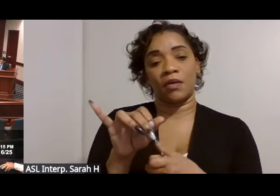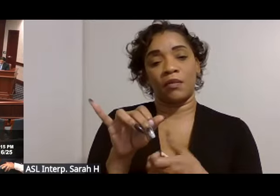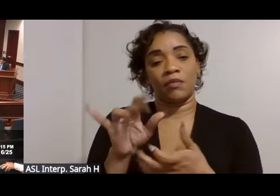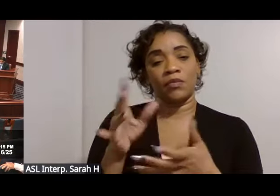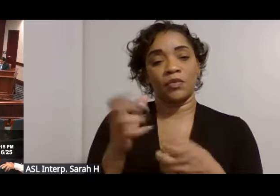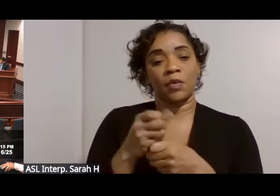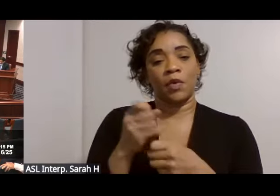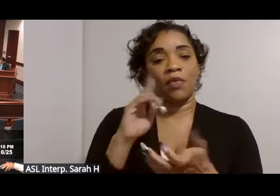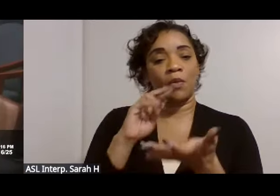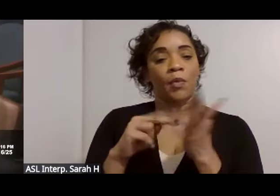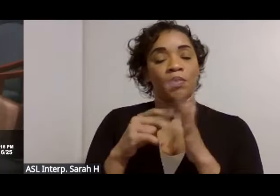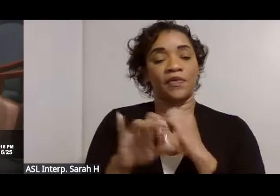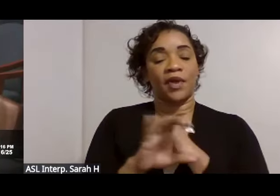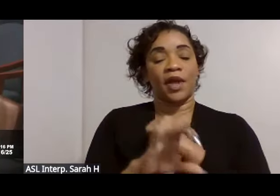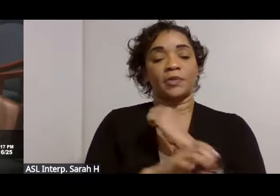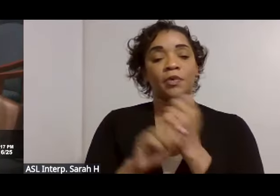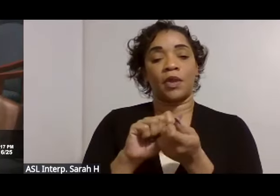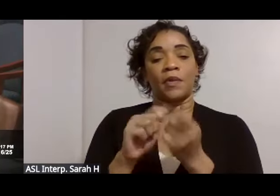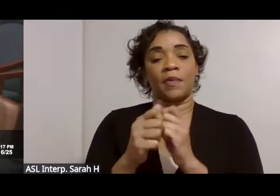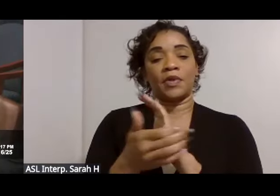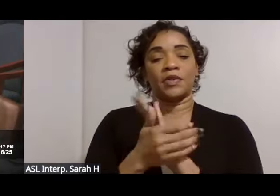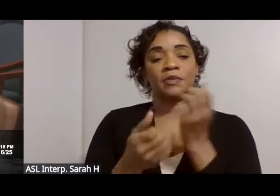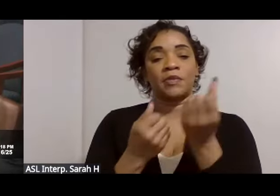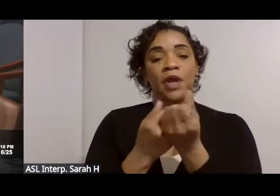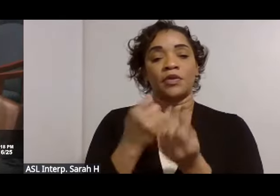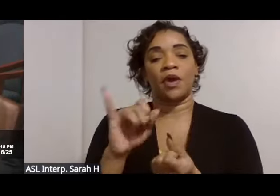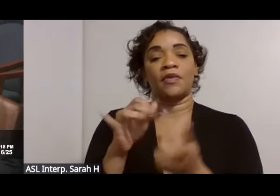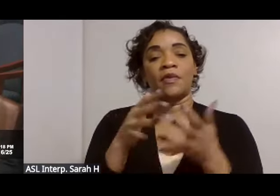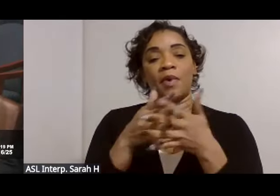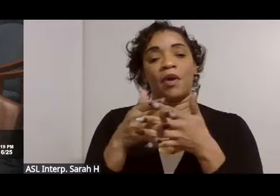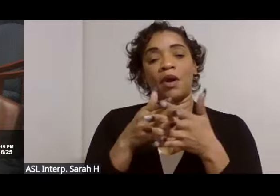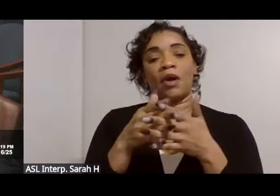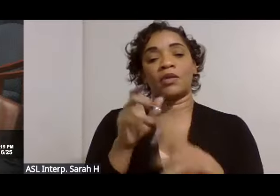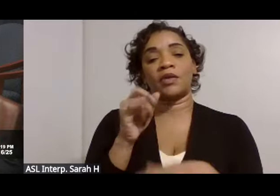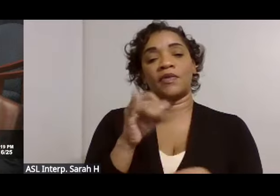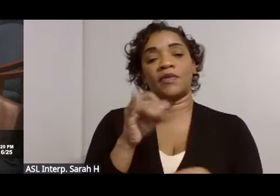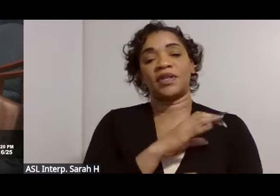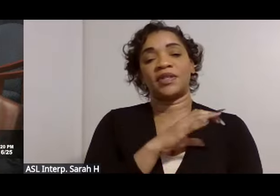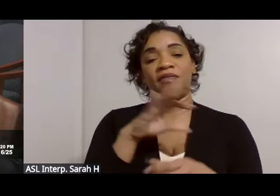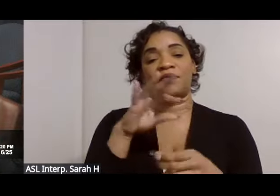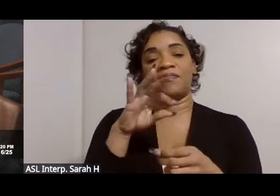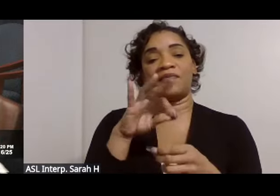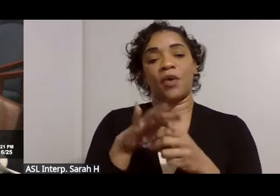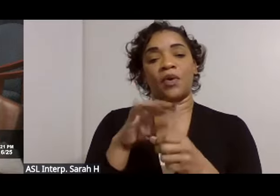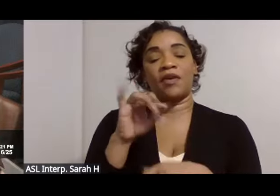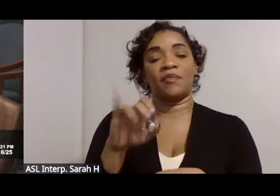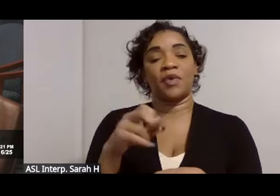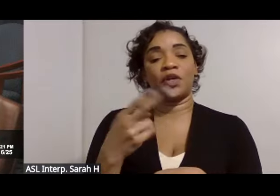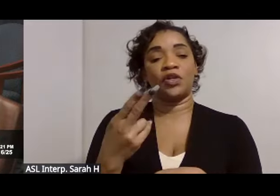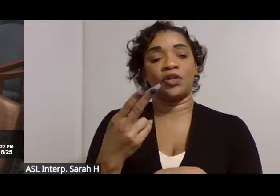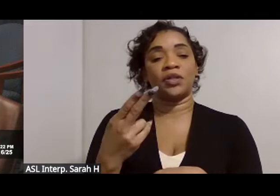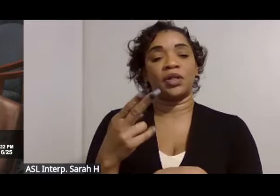Voting Michigan as drafted by the Deputy Director of Elections and presented by the Deputy Director on May 16,